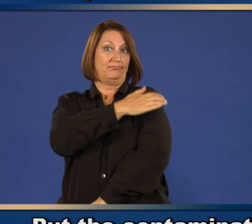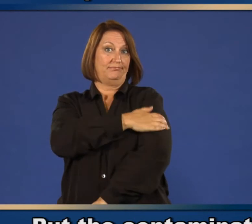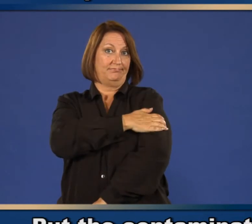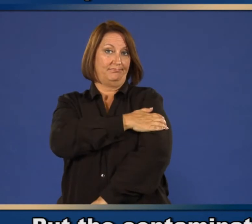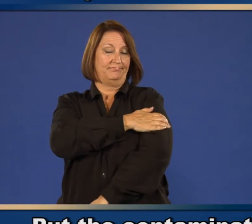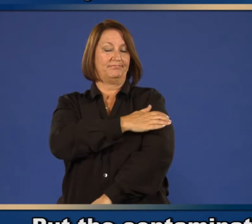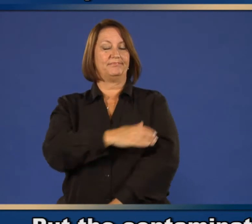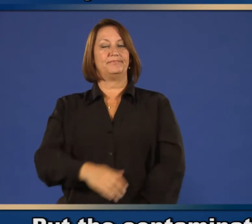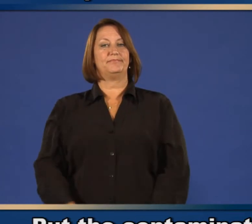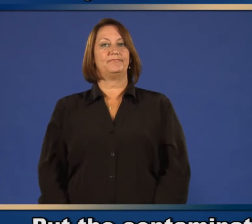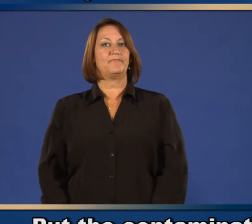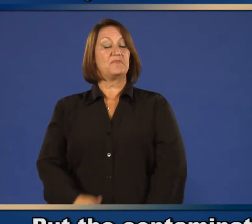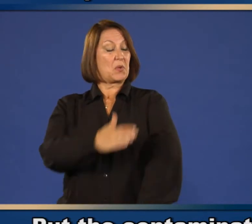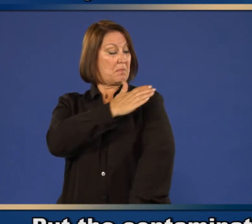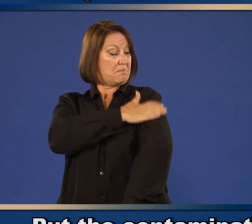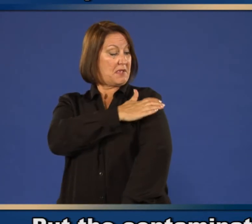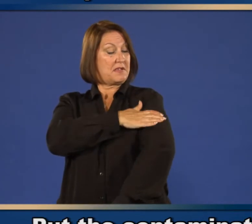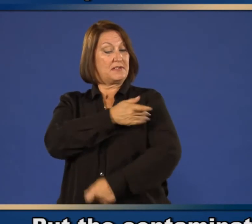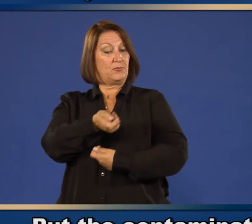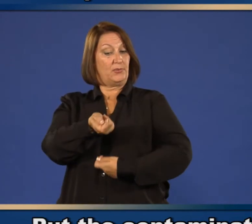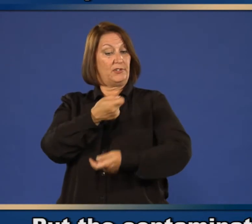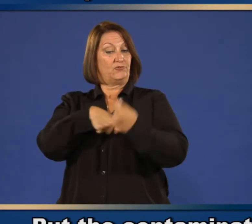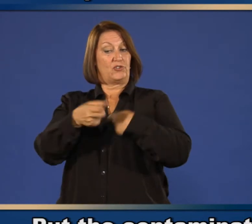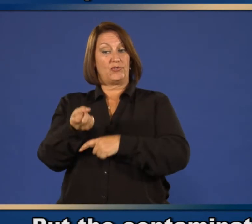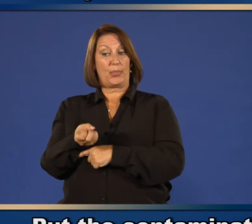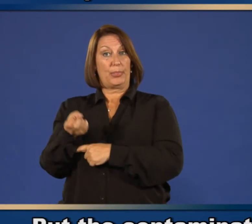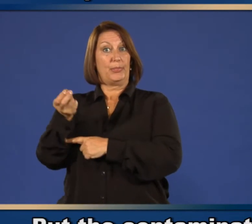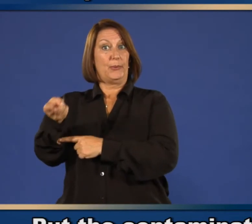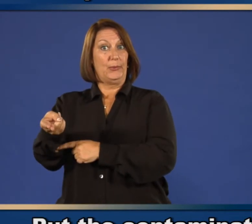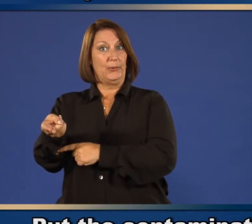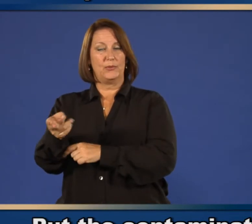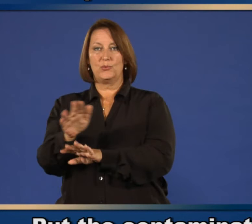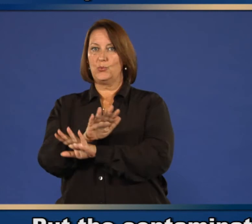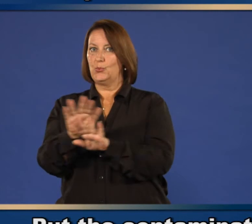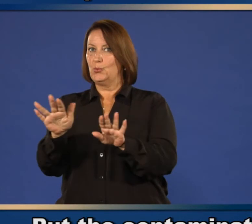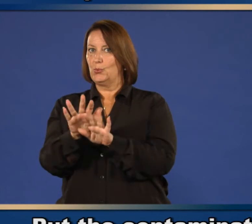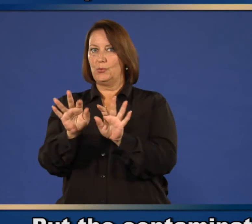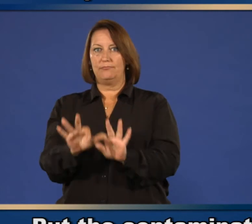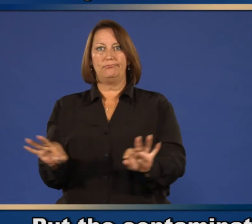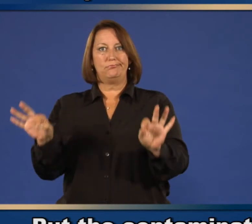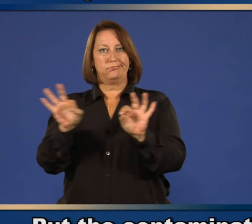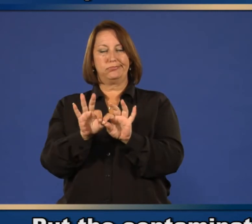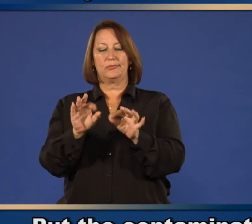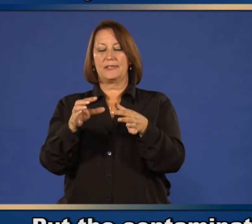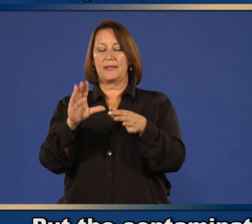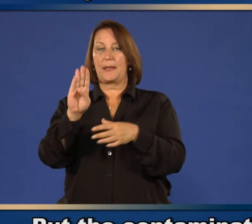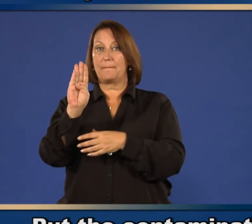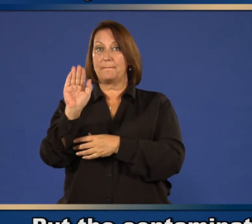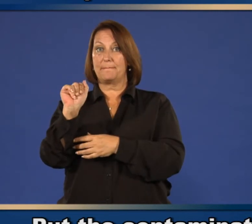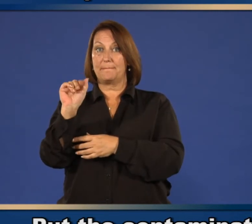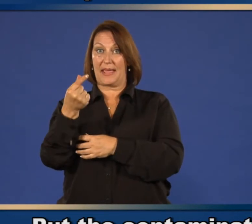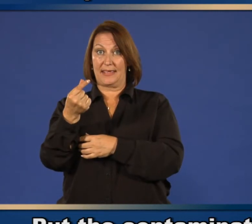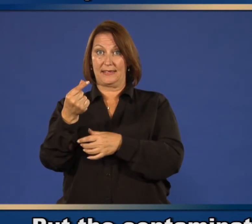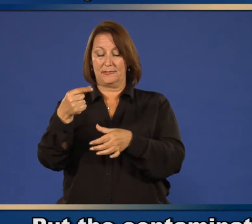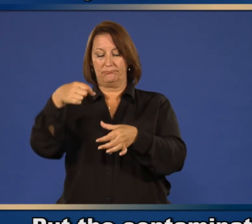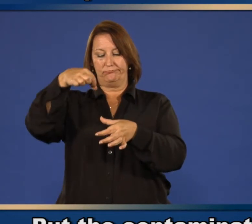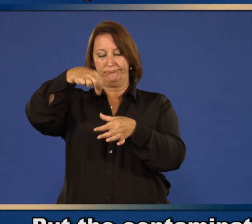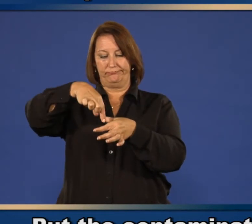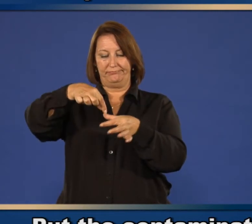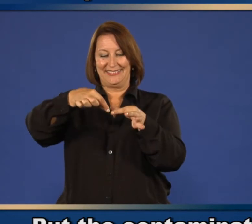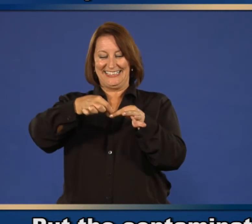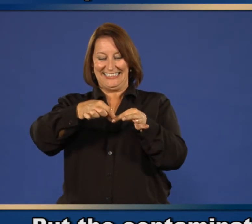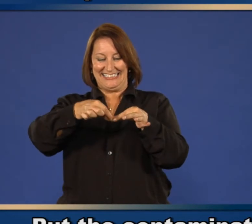Put the contaminated bandages in a sealed plastic bag and throw them away in the trash.